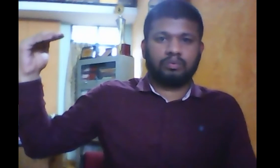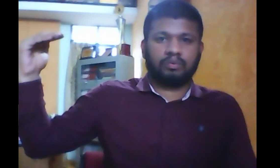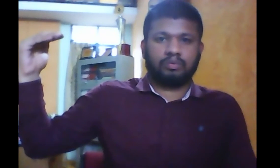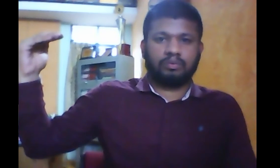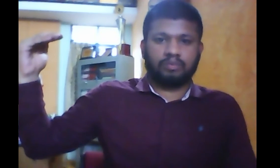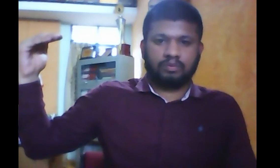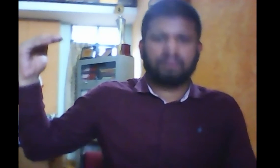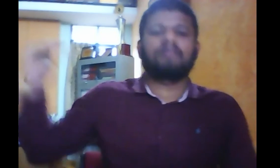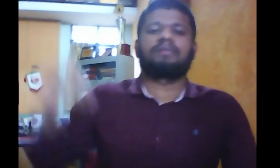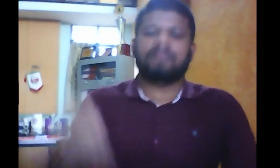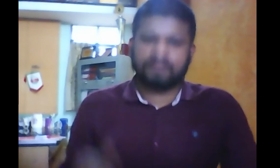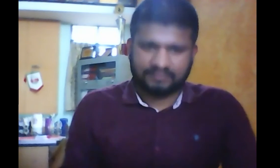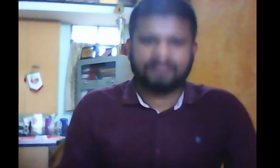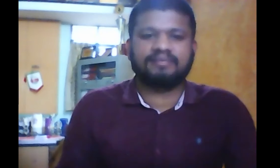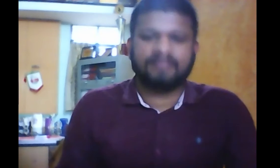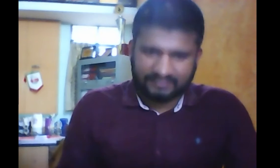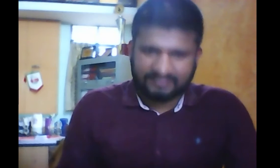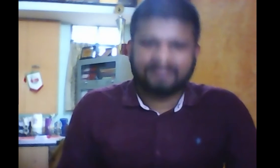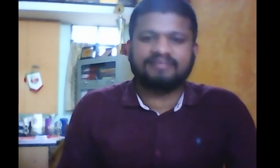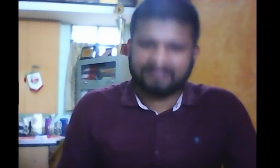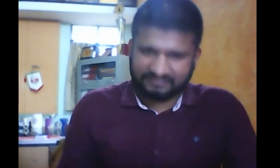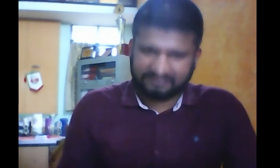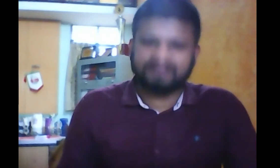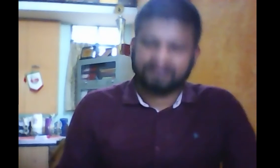Mooch and sibling. Brother. Bad.